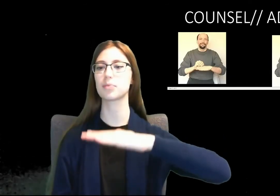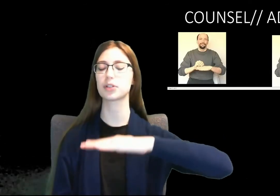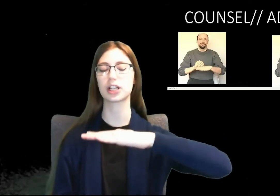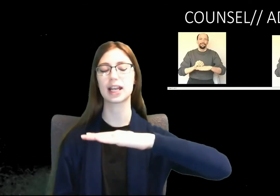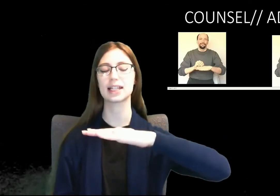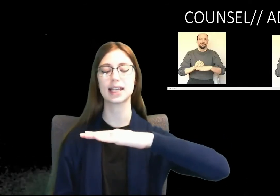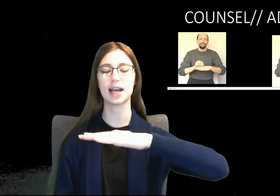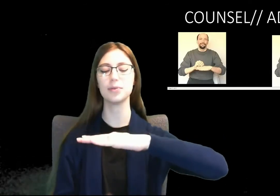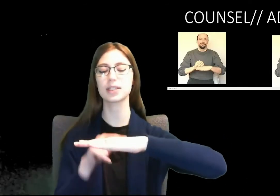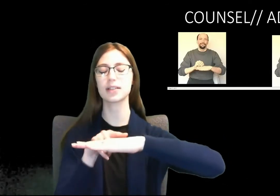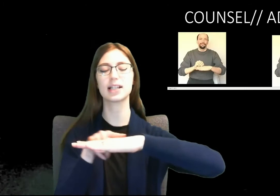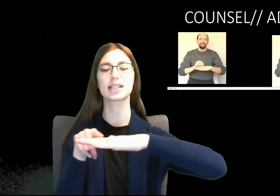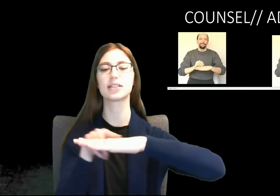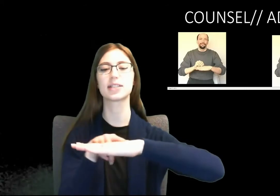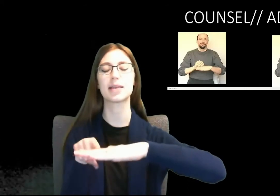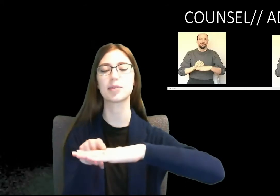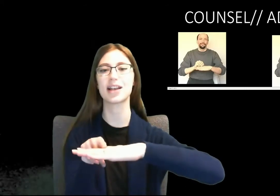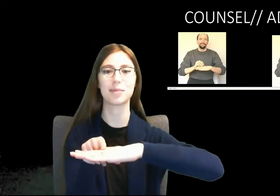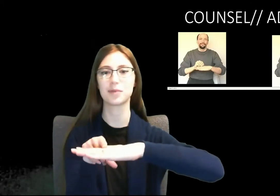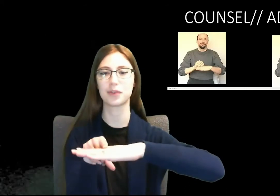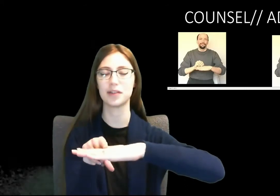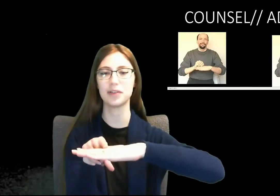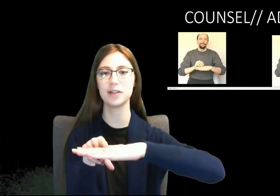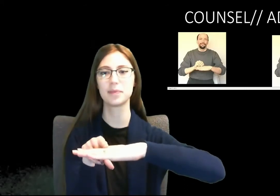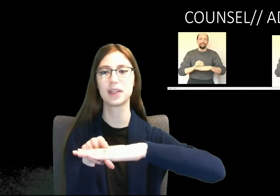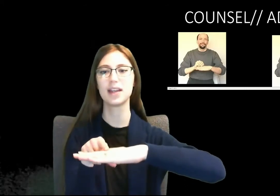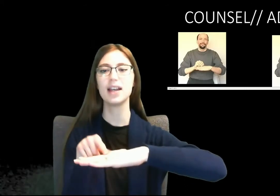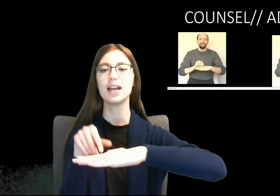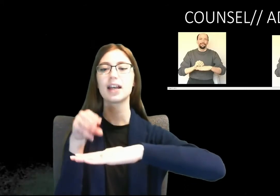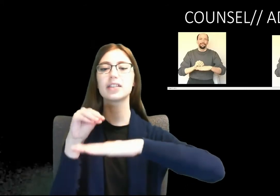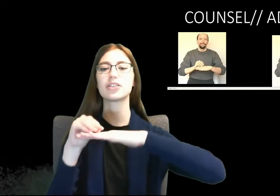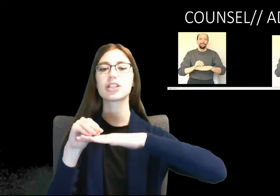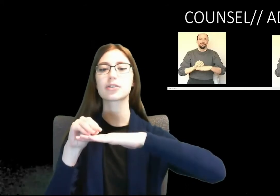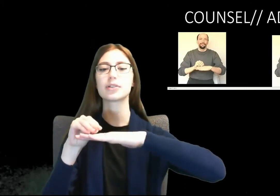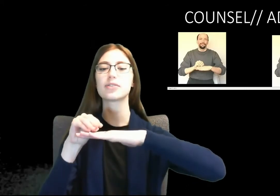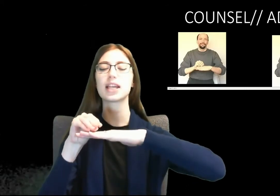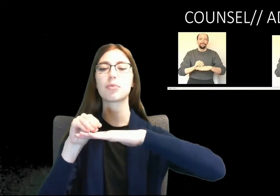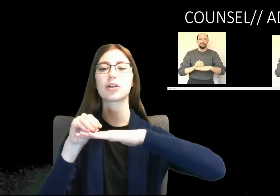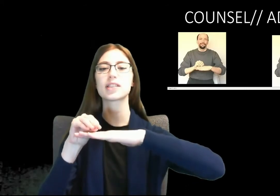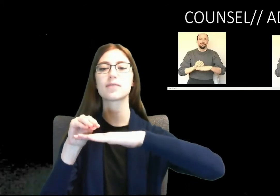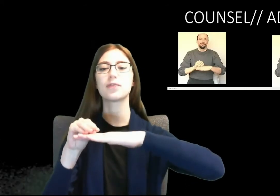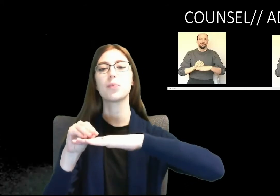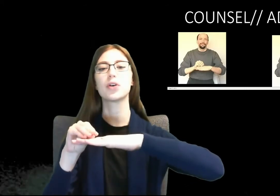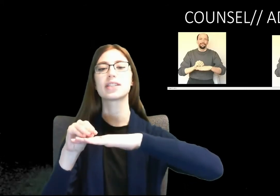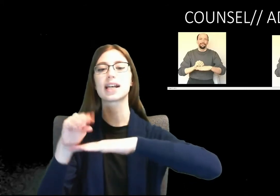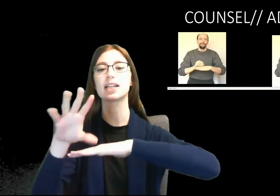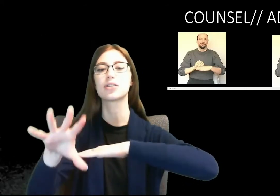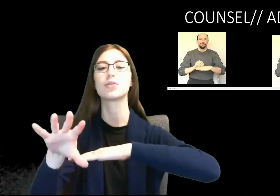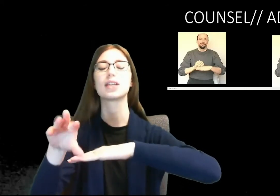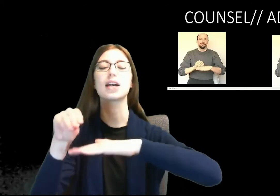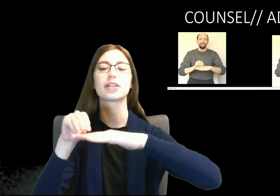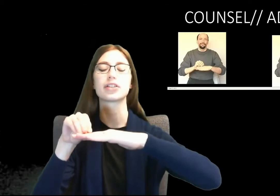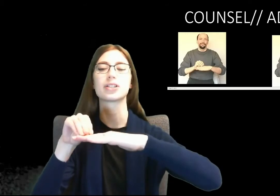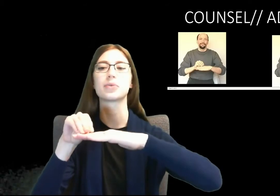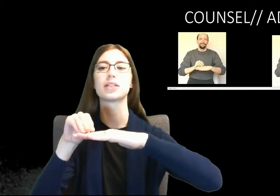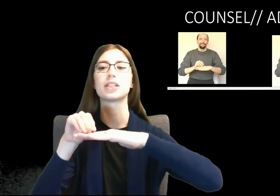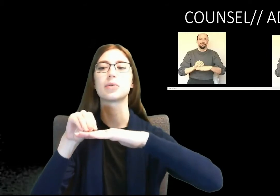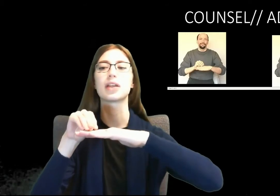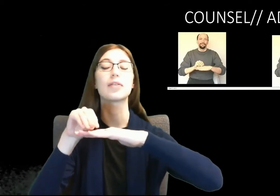put your hand out as a little tabletop in front of her. And then she is going to say words from one side to the other. She's going to give you